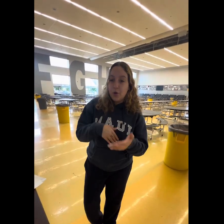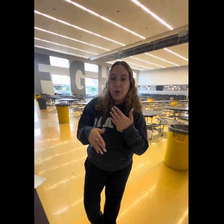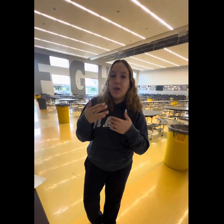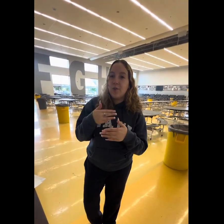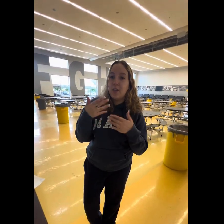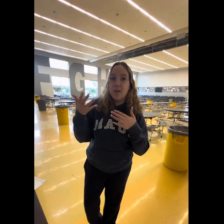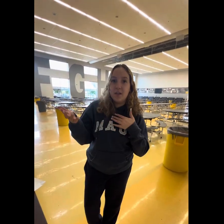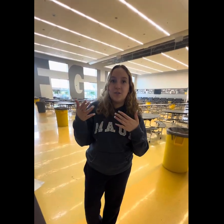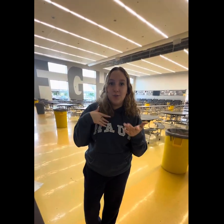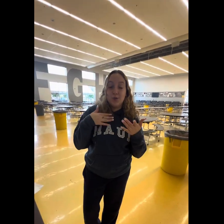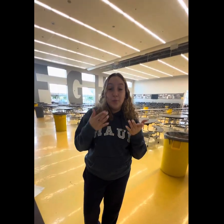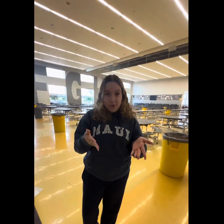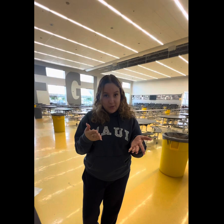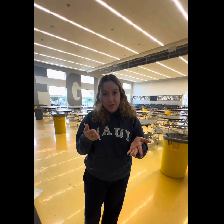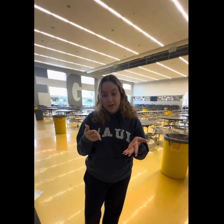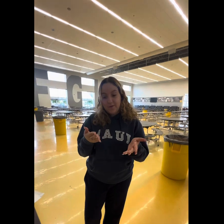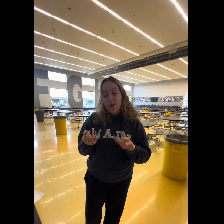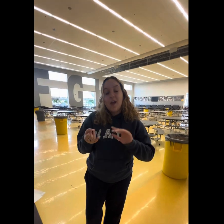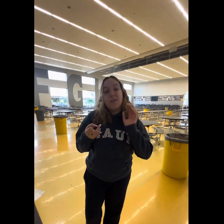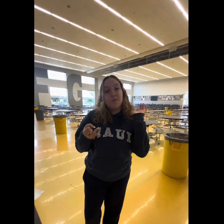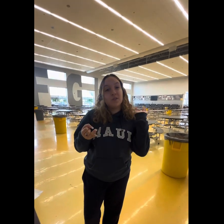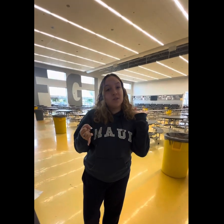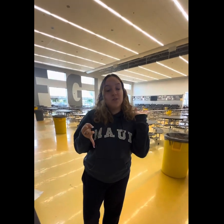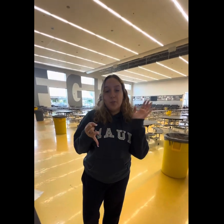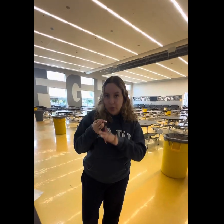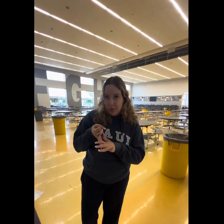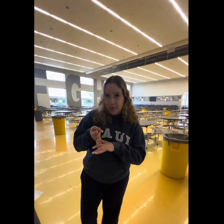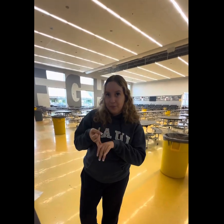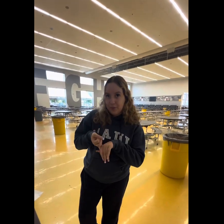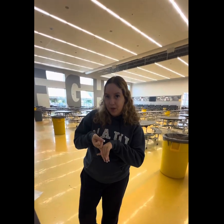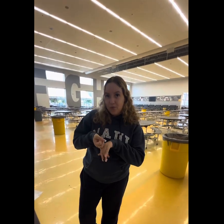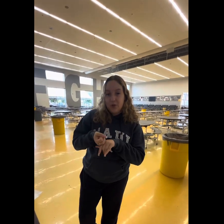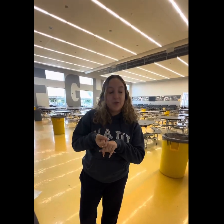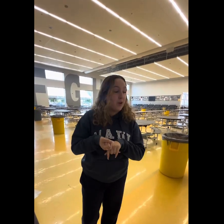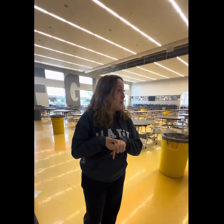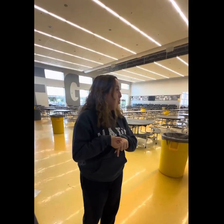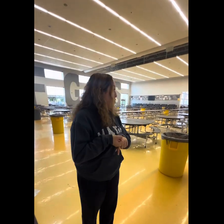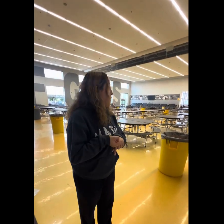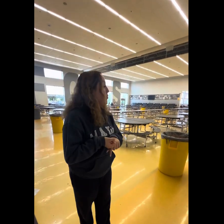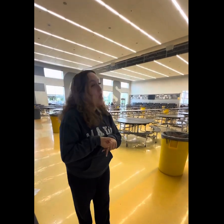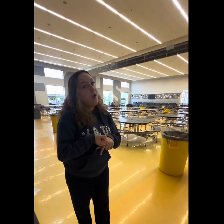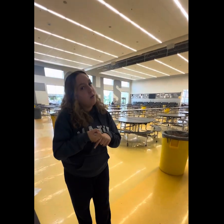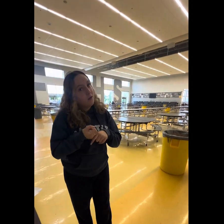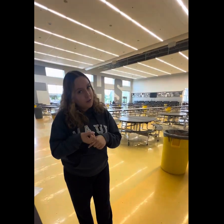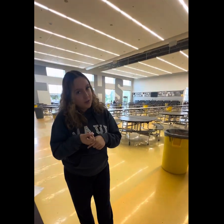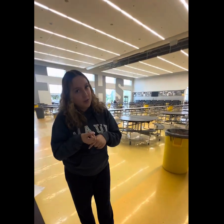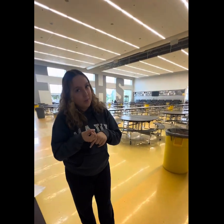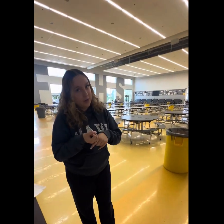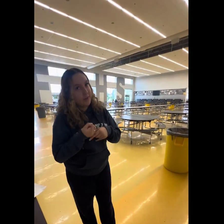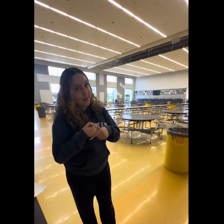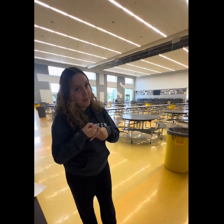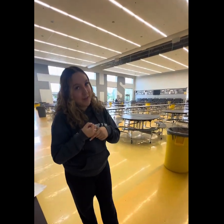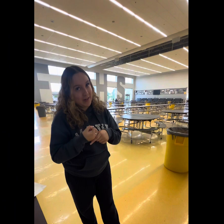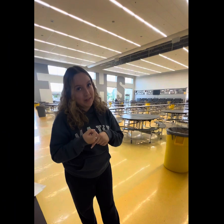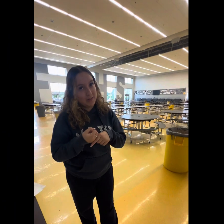how it connects to your personal life. There was also the poem where you create a poem also about a theme that connects to your